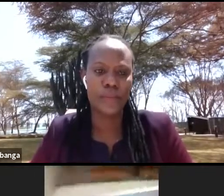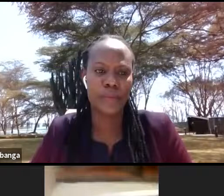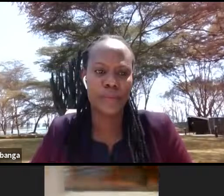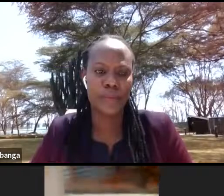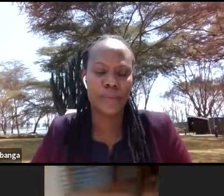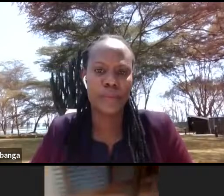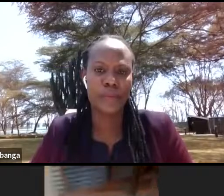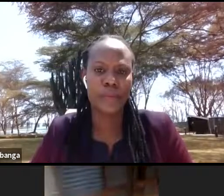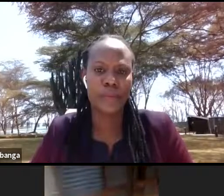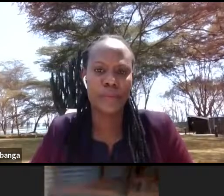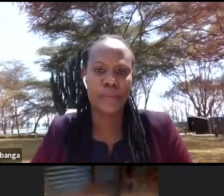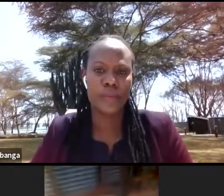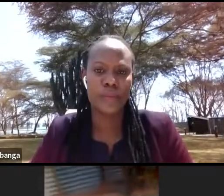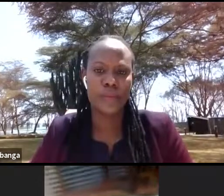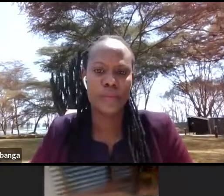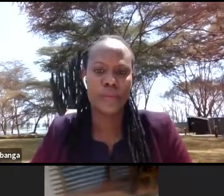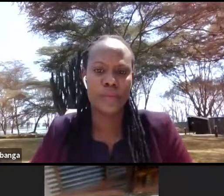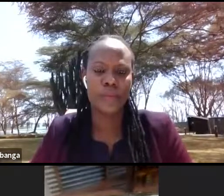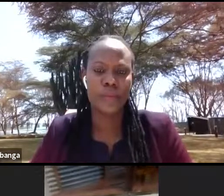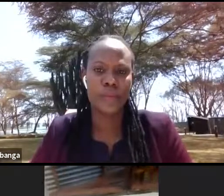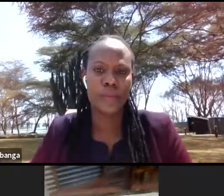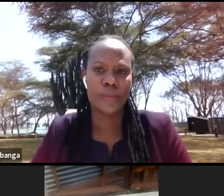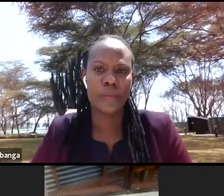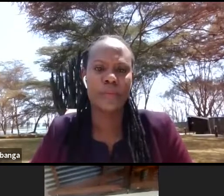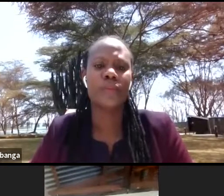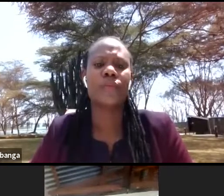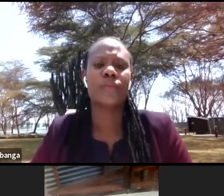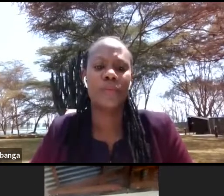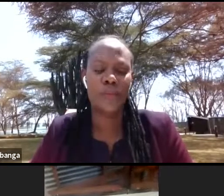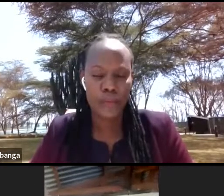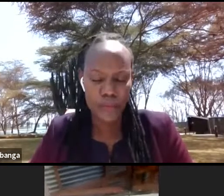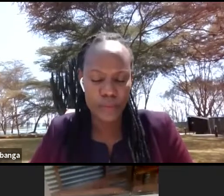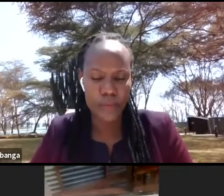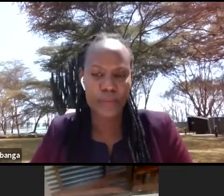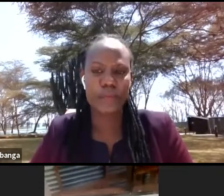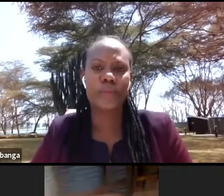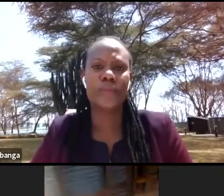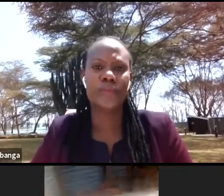it doesn't even fall within regions as we would expect.